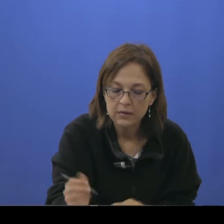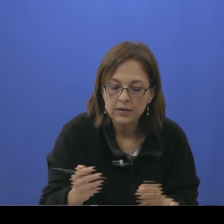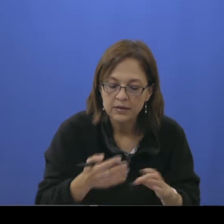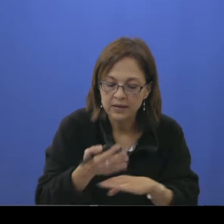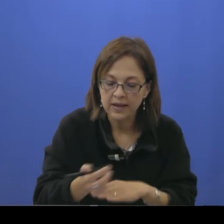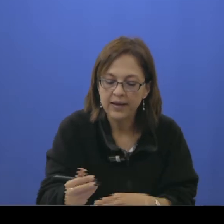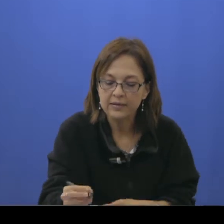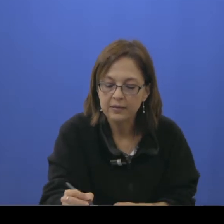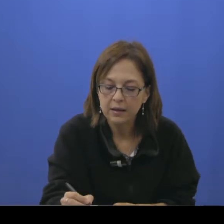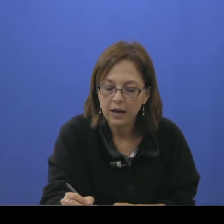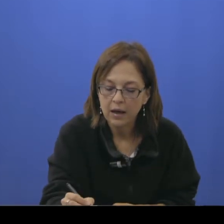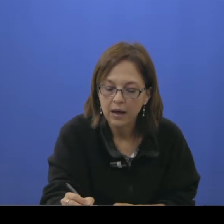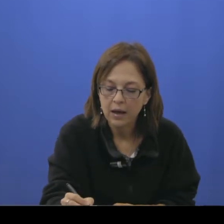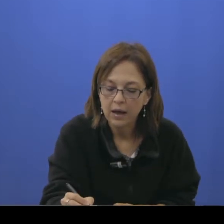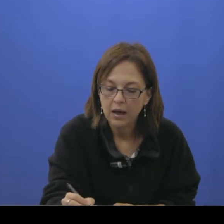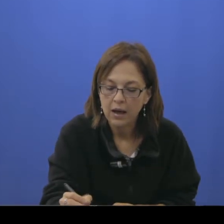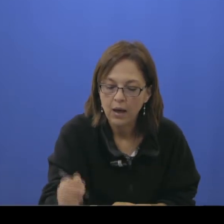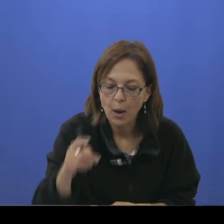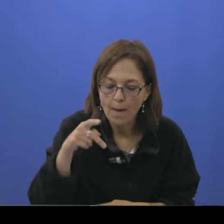The next